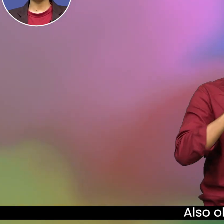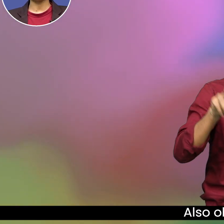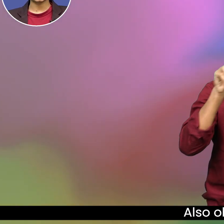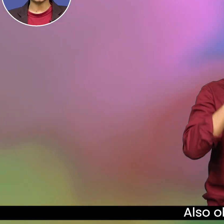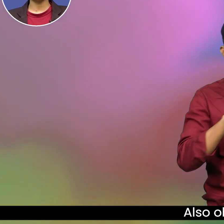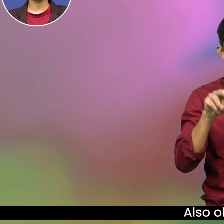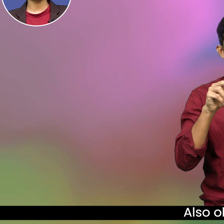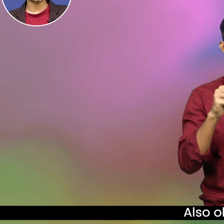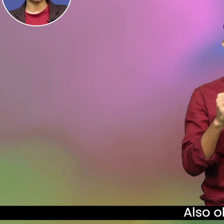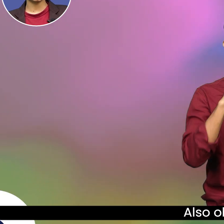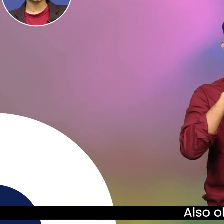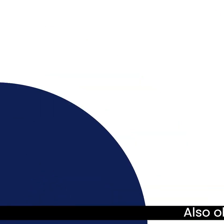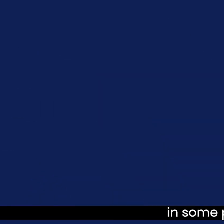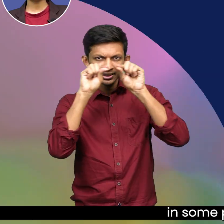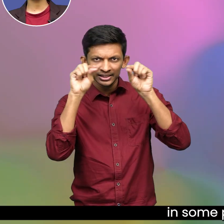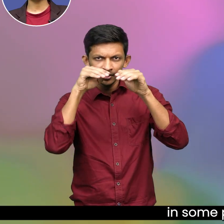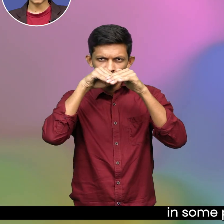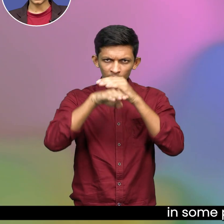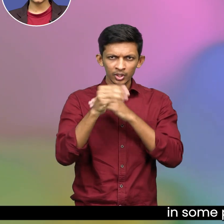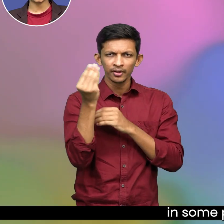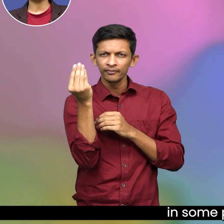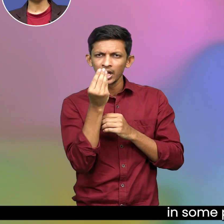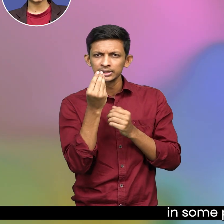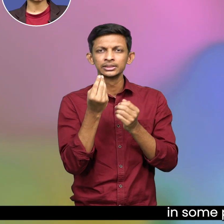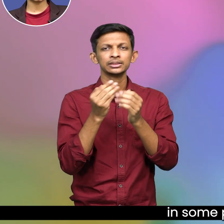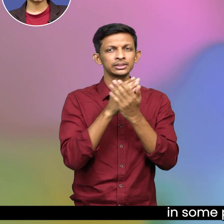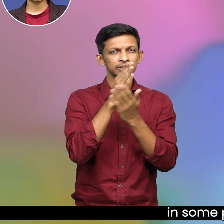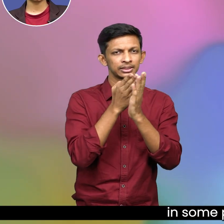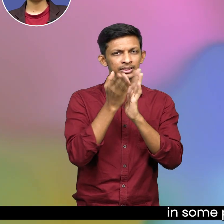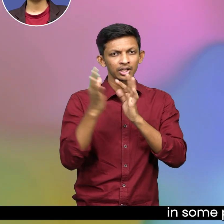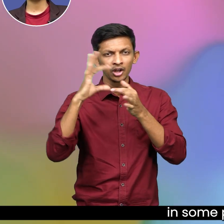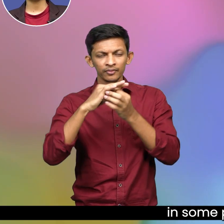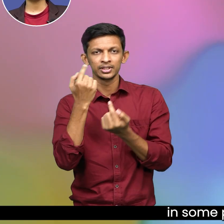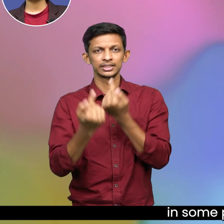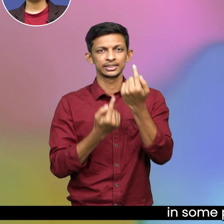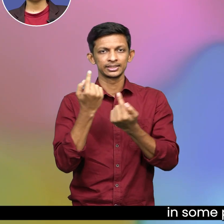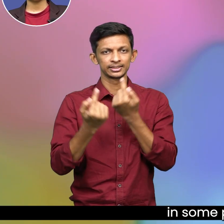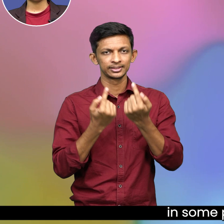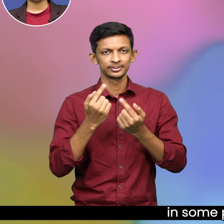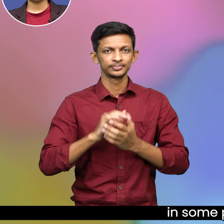Also observe tissues in some parts of the plant.